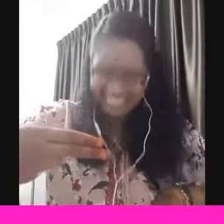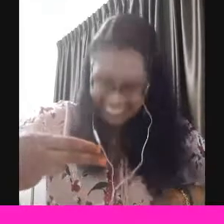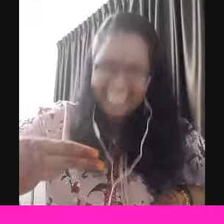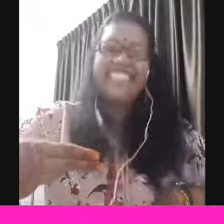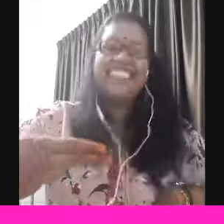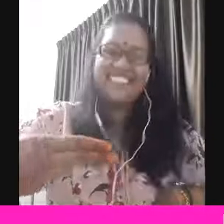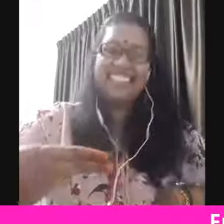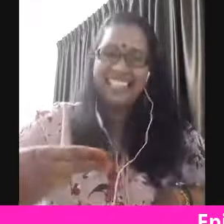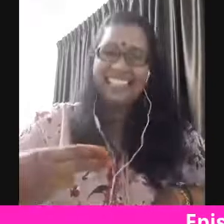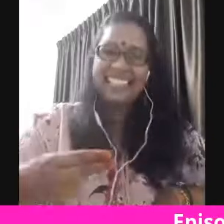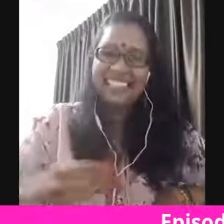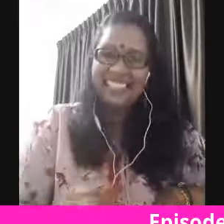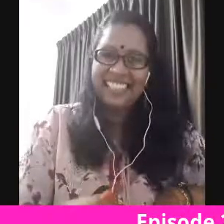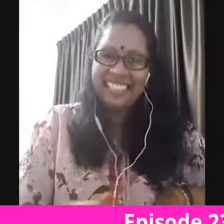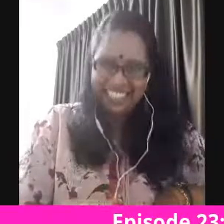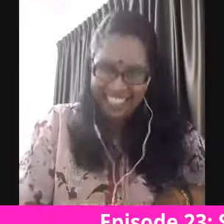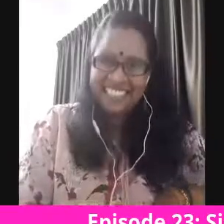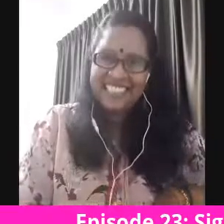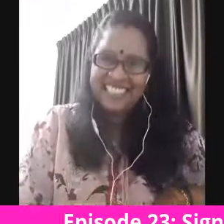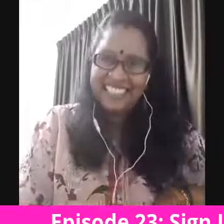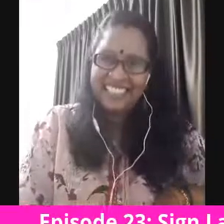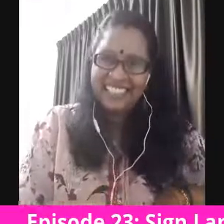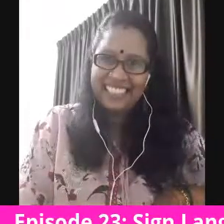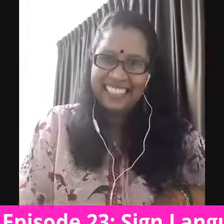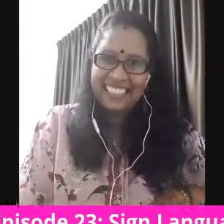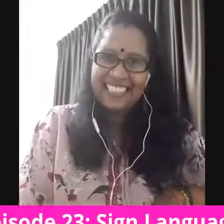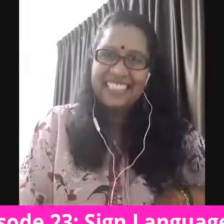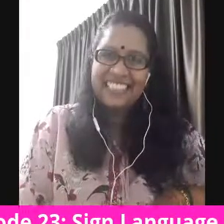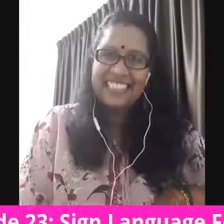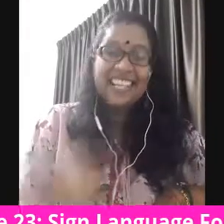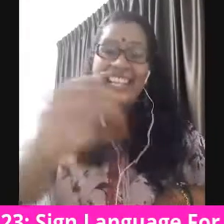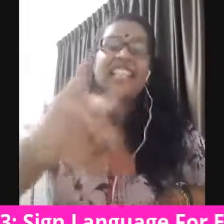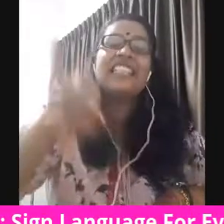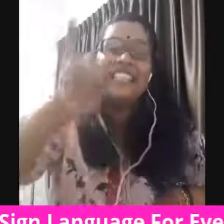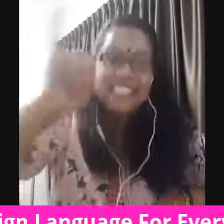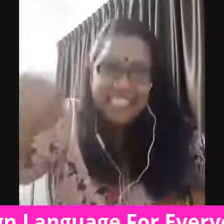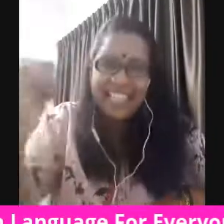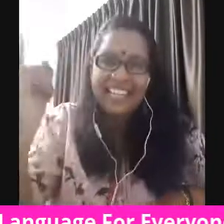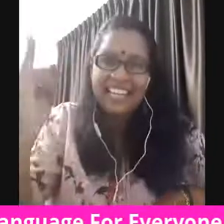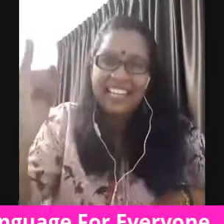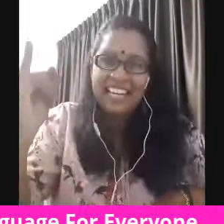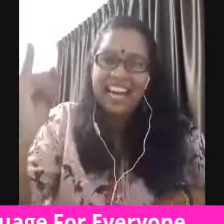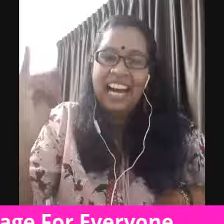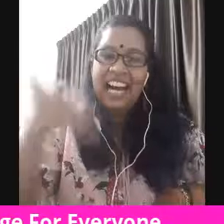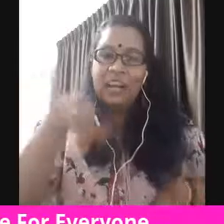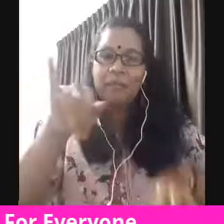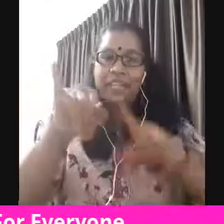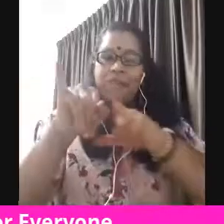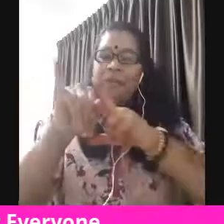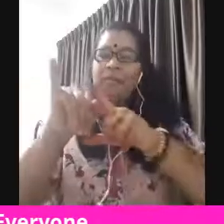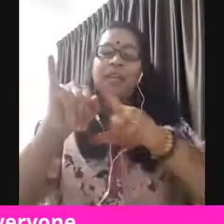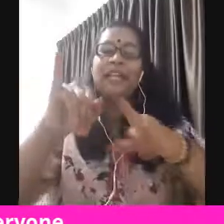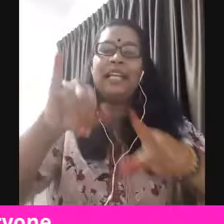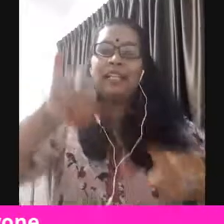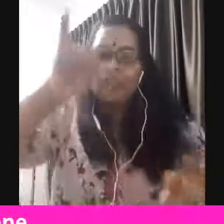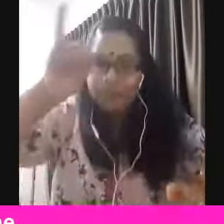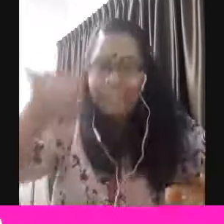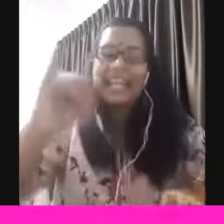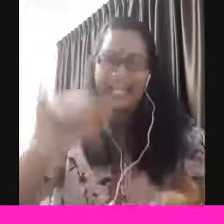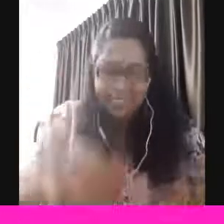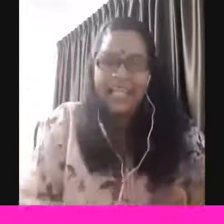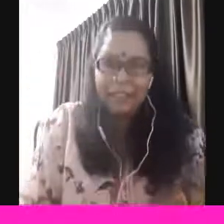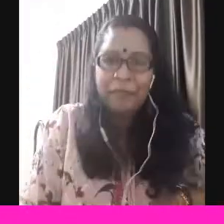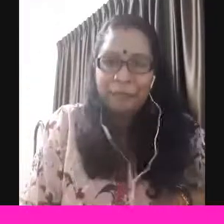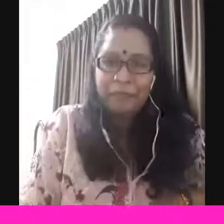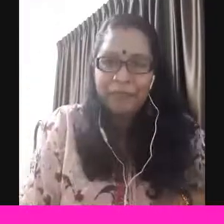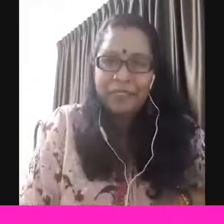H. Okay. I. Yes, J. J. J, we must write like,